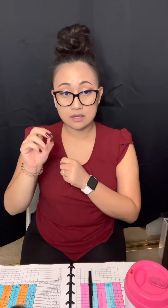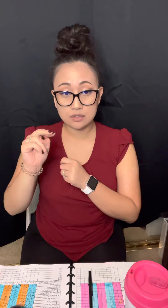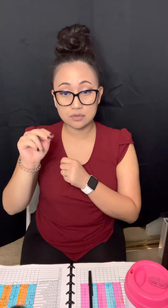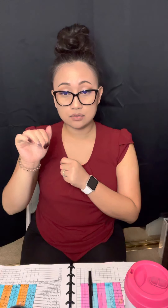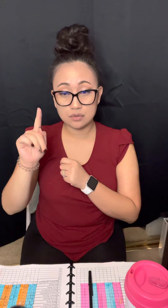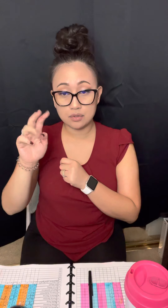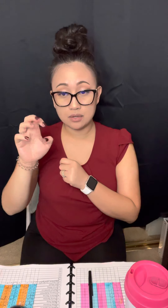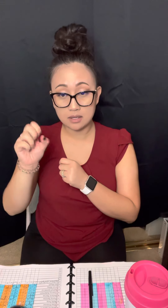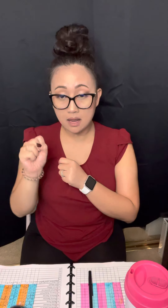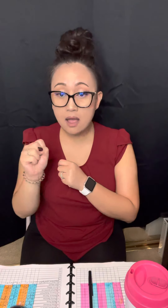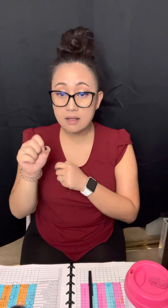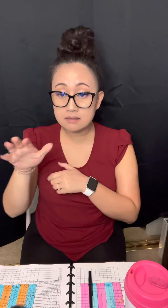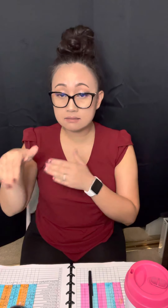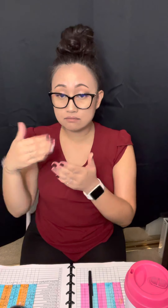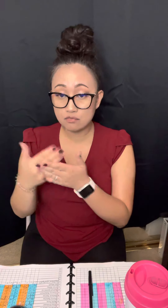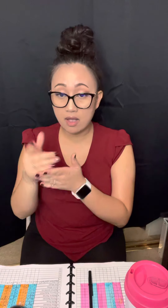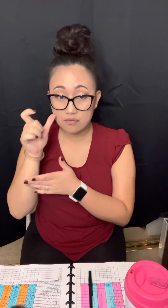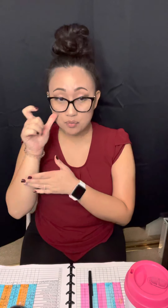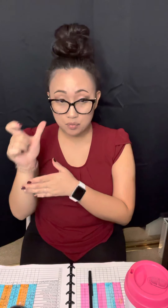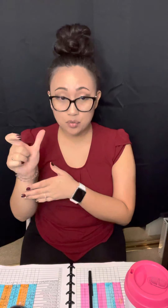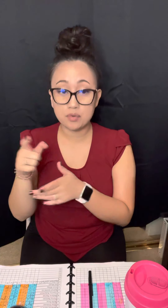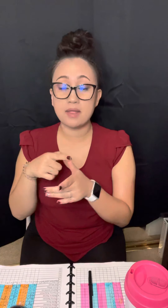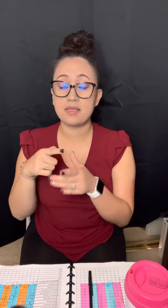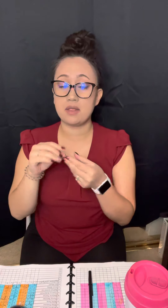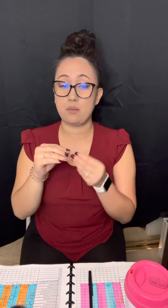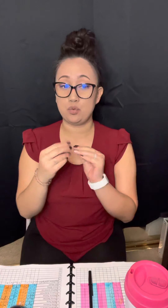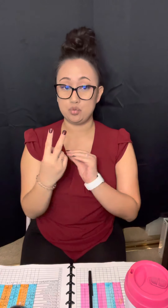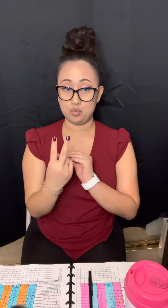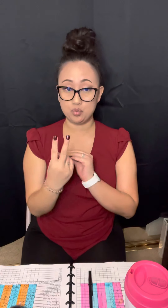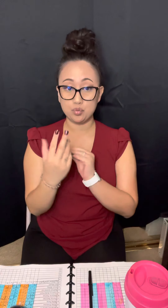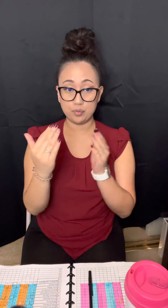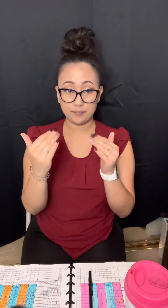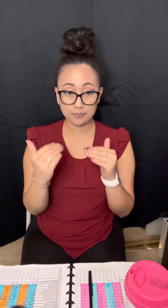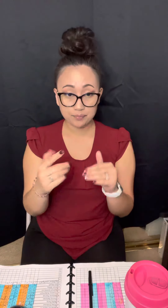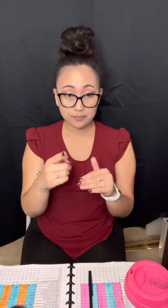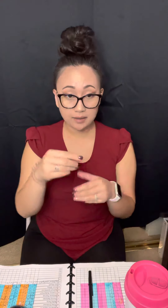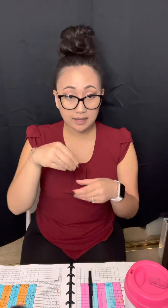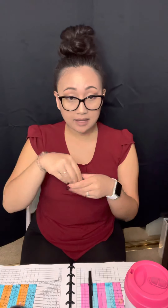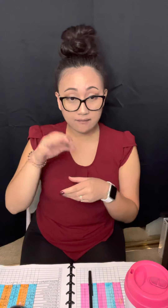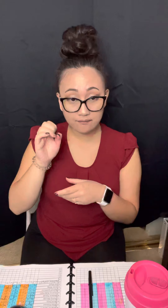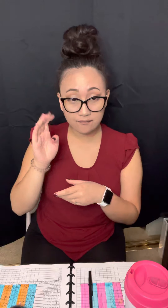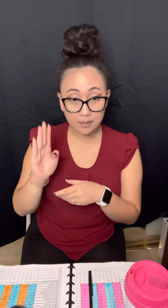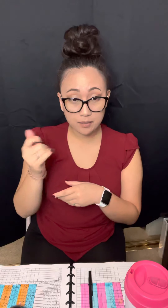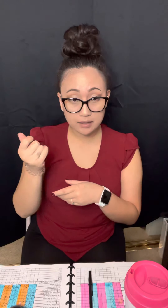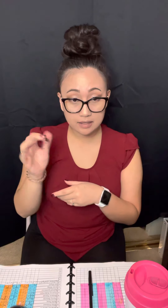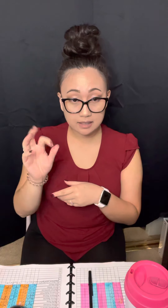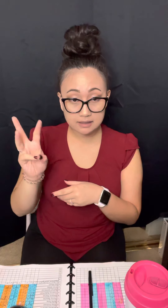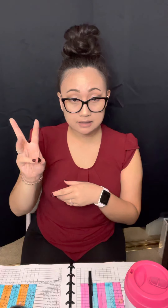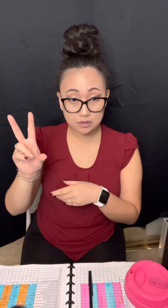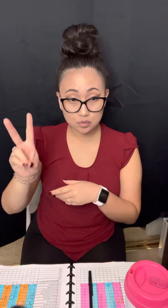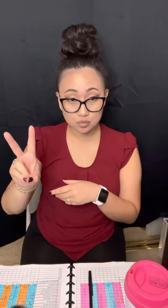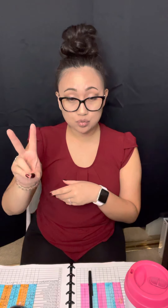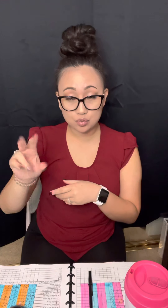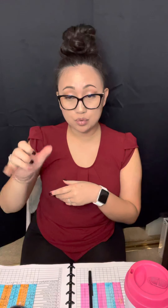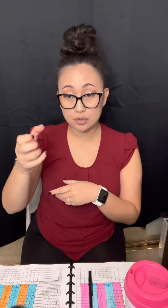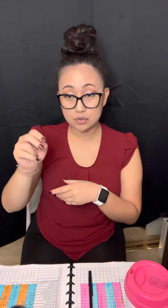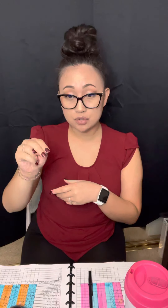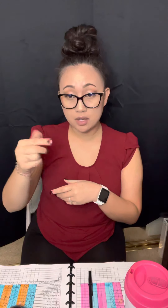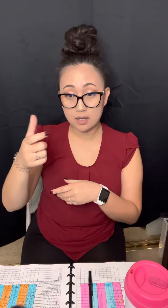in February 1962, John Glenn orbited Earth 3 times. Okay, if